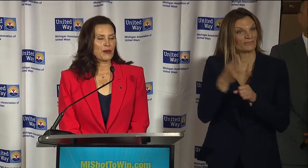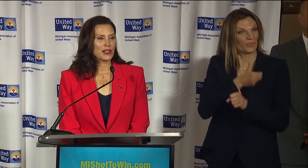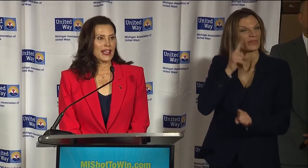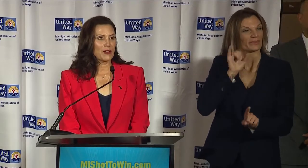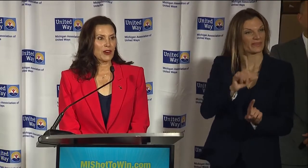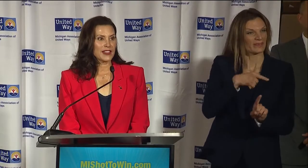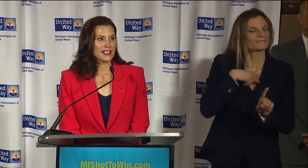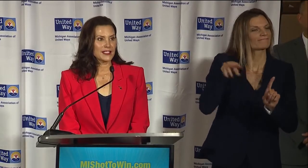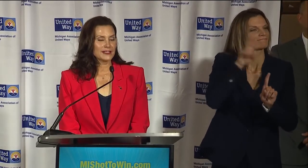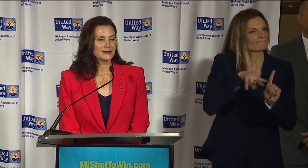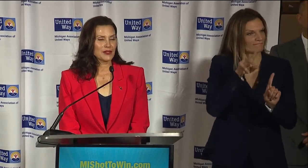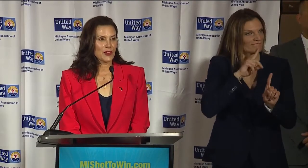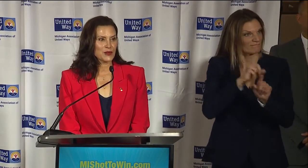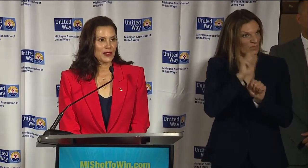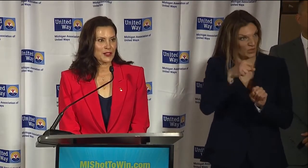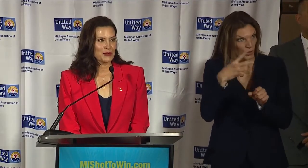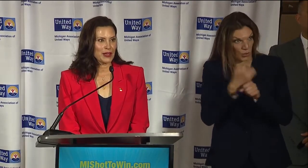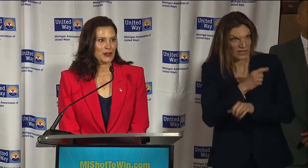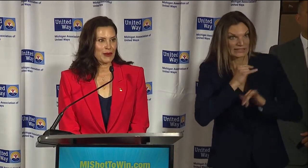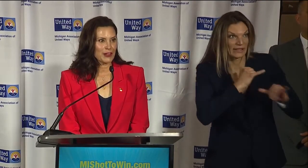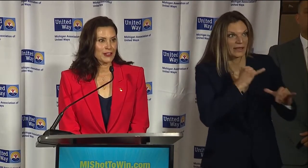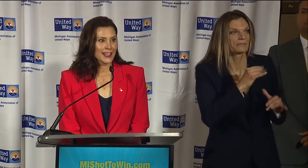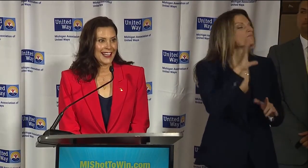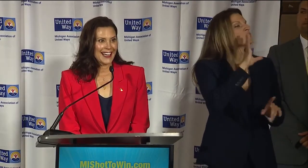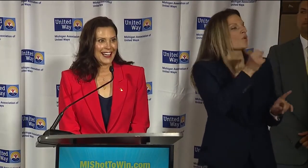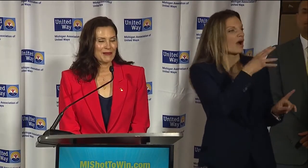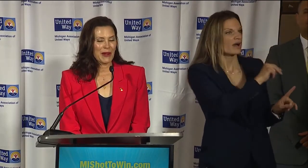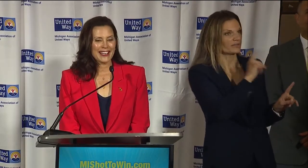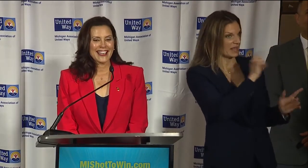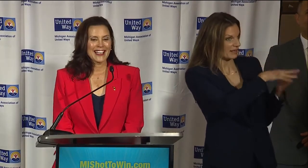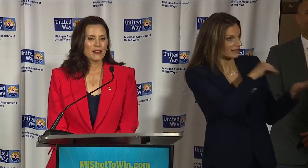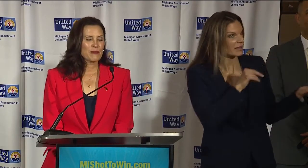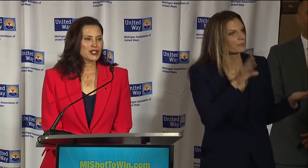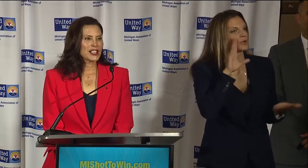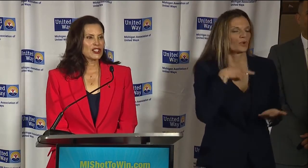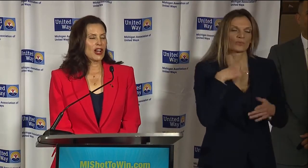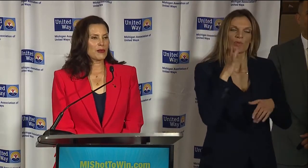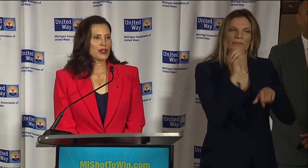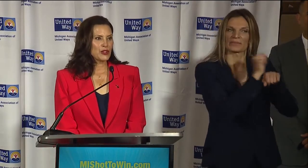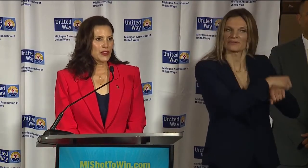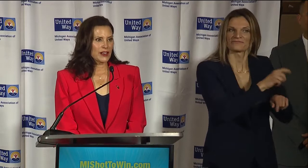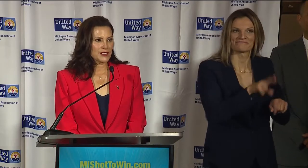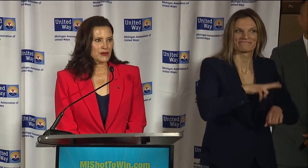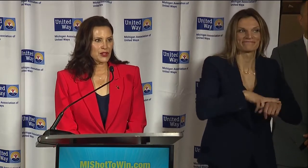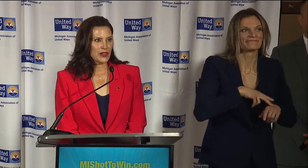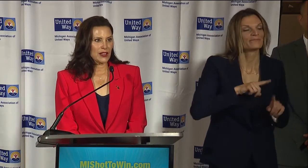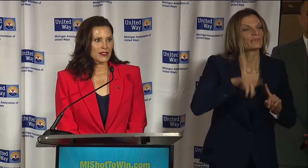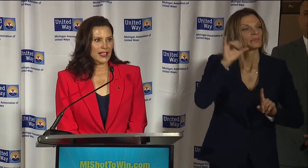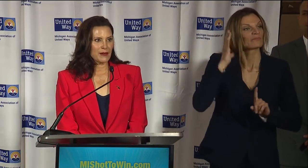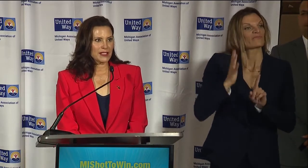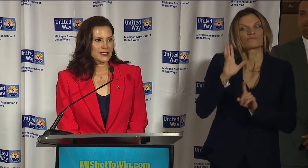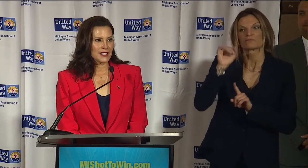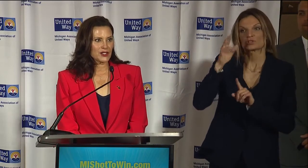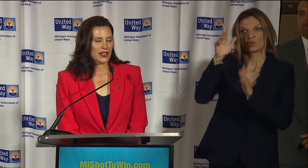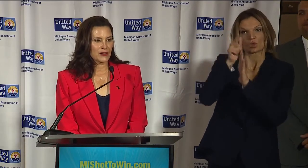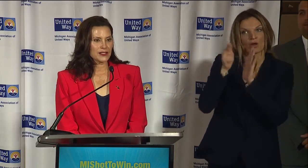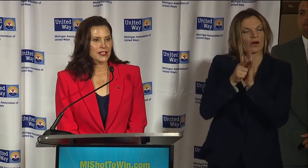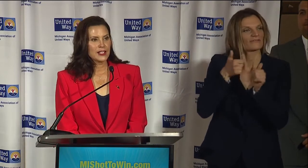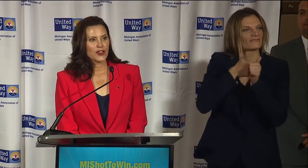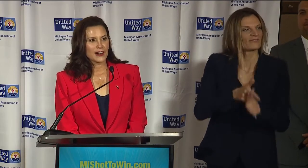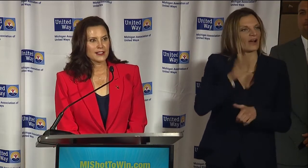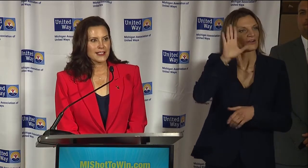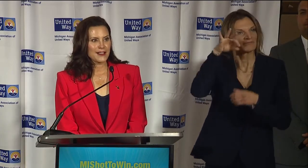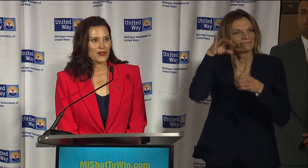could replicate what they did. Of course, we want to do it bigger and better. But Michigan law precluded us from doing it, the gaming statute. I